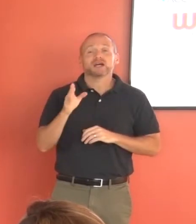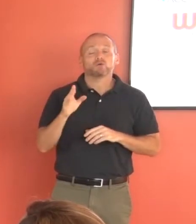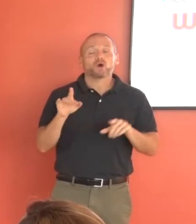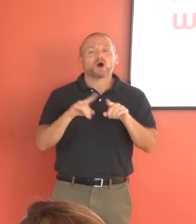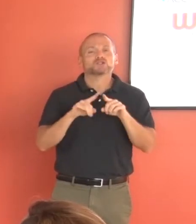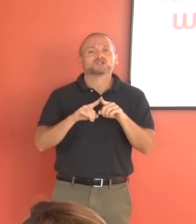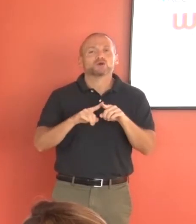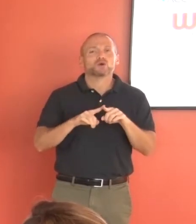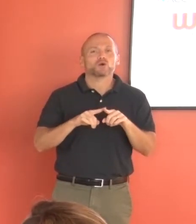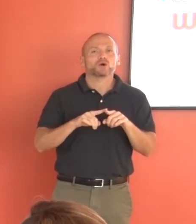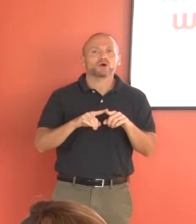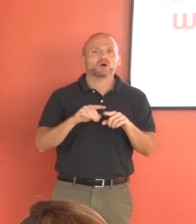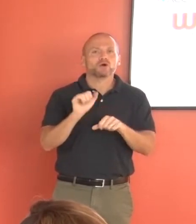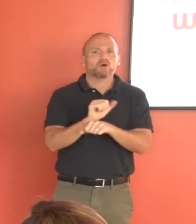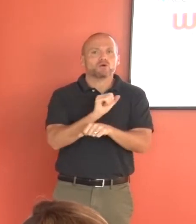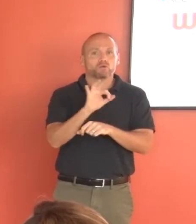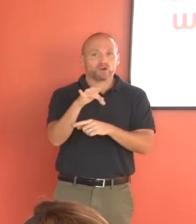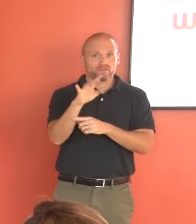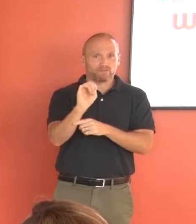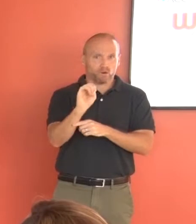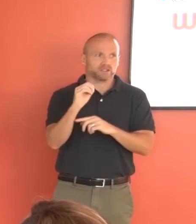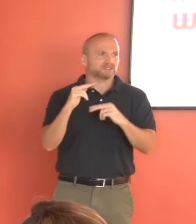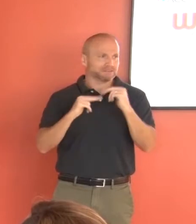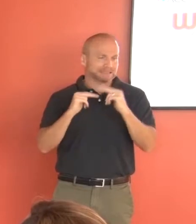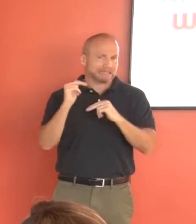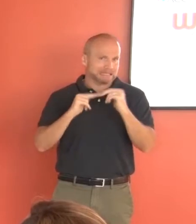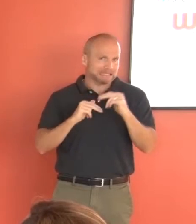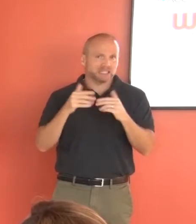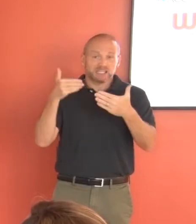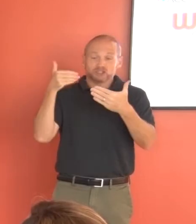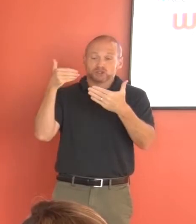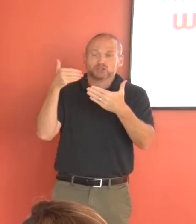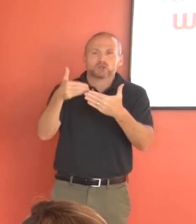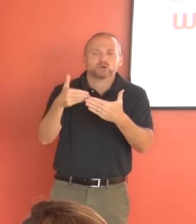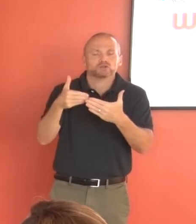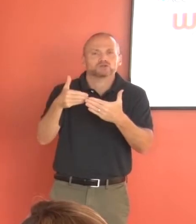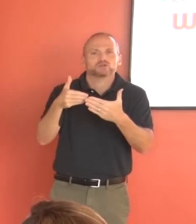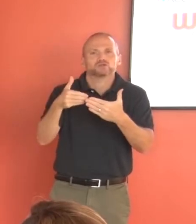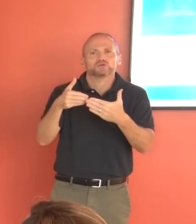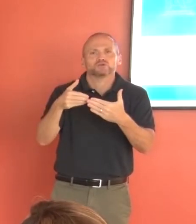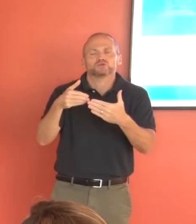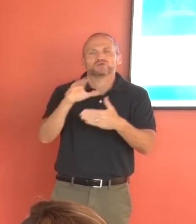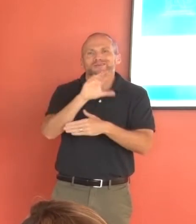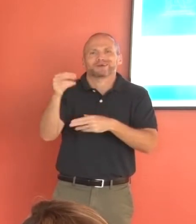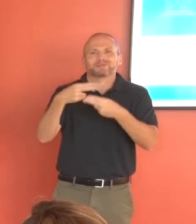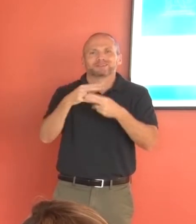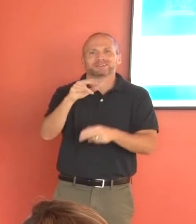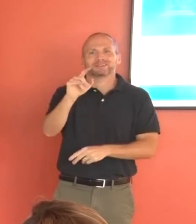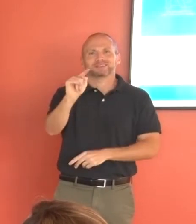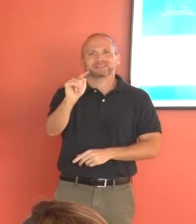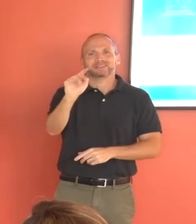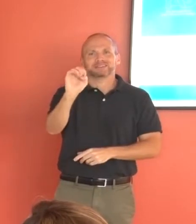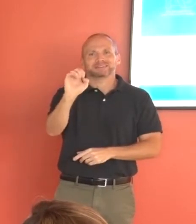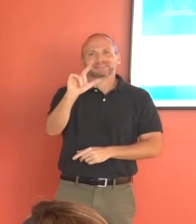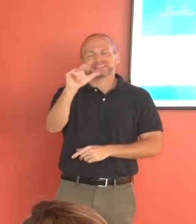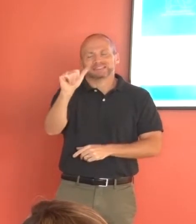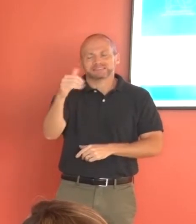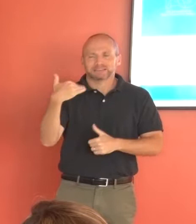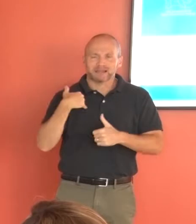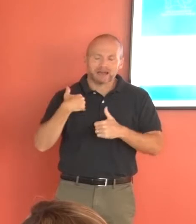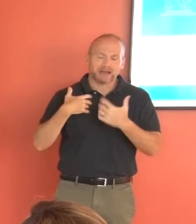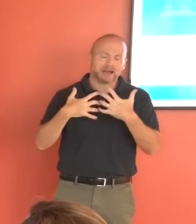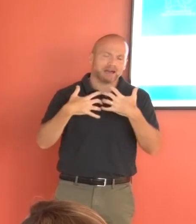facility. It is very close in proximity to Tesla. So advanced manufacturing,